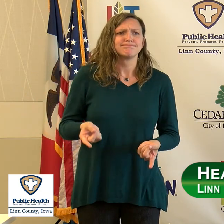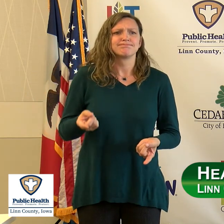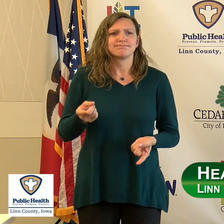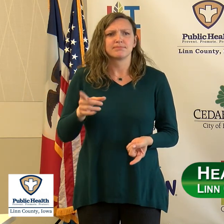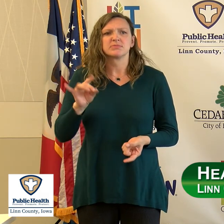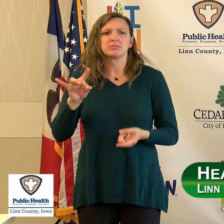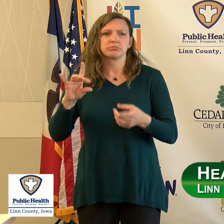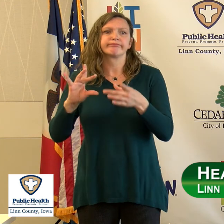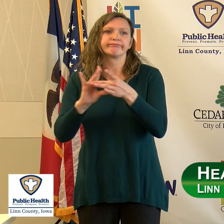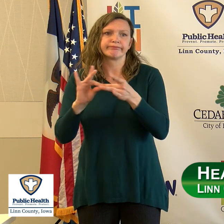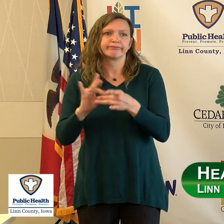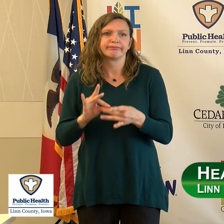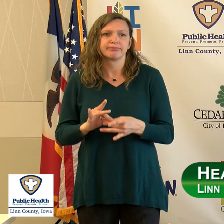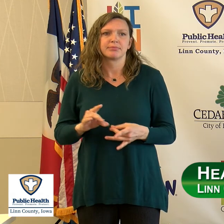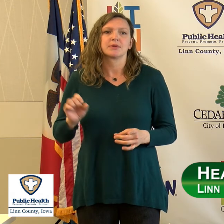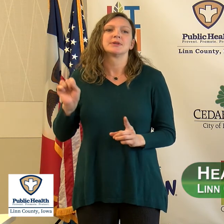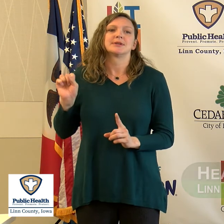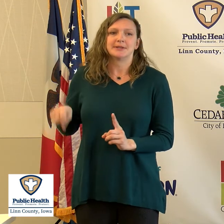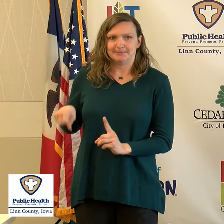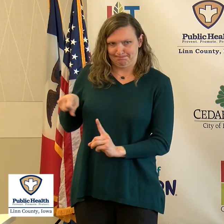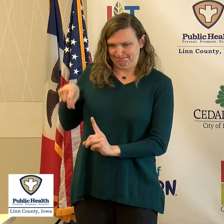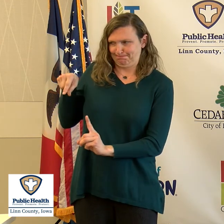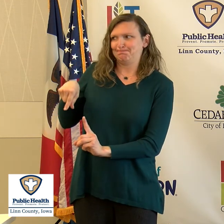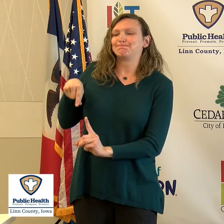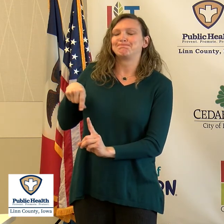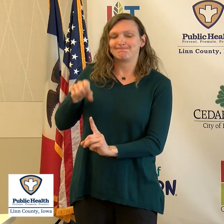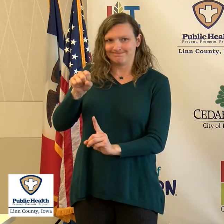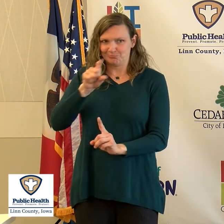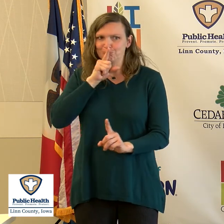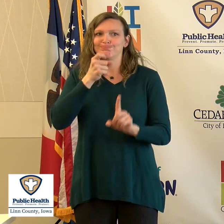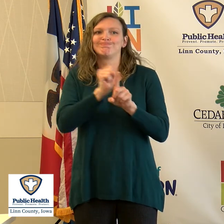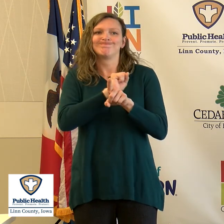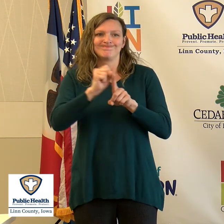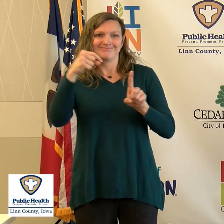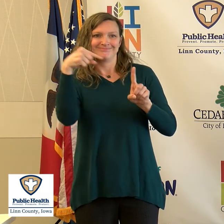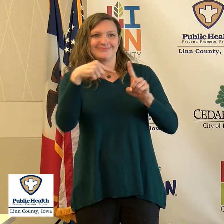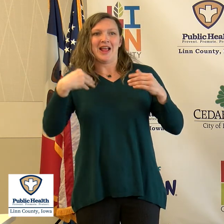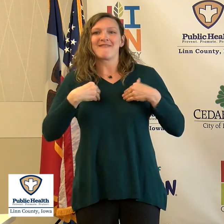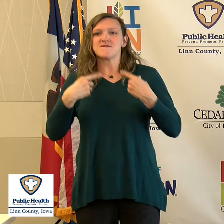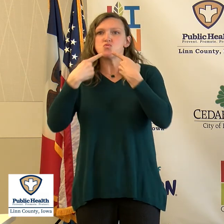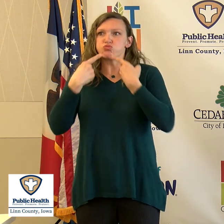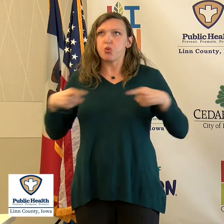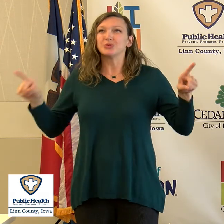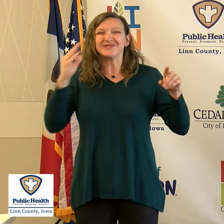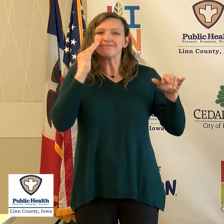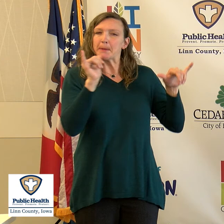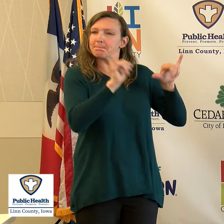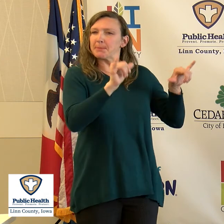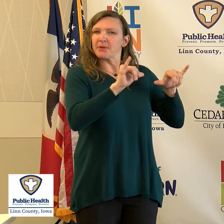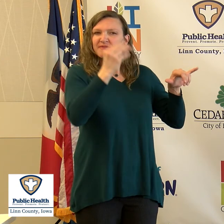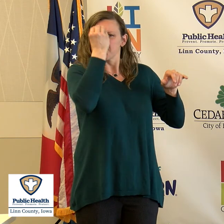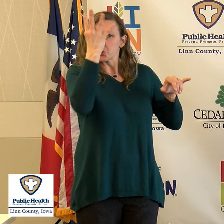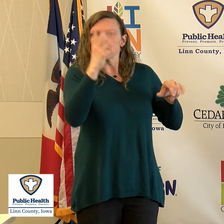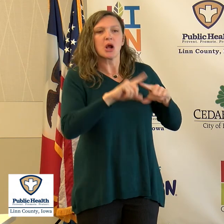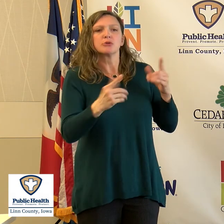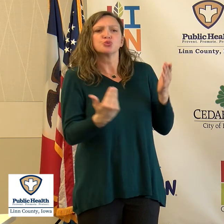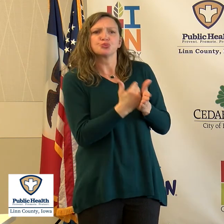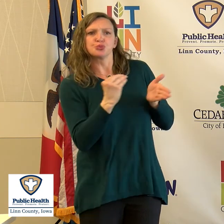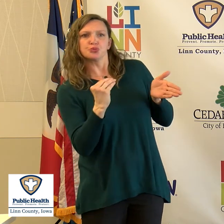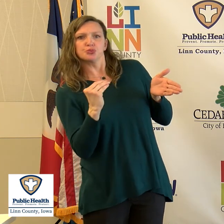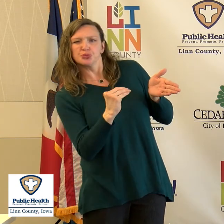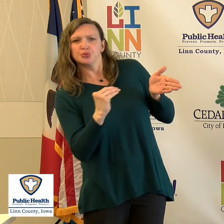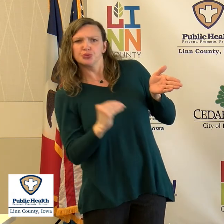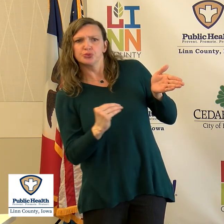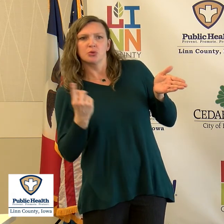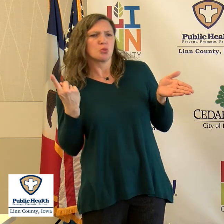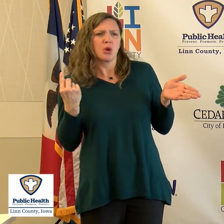you've hit on that. The proclamation, we have been saying the same things that are in this proclamation for several weeks now. The big difference is that we're